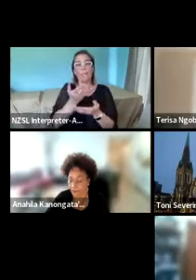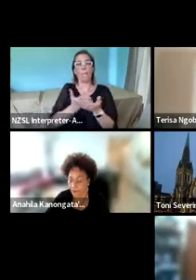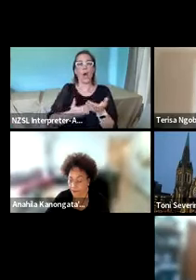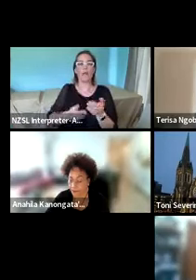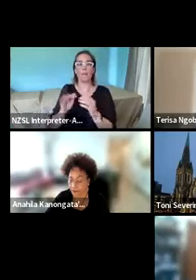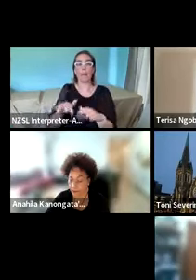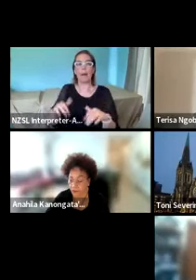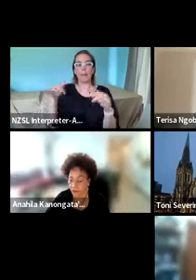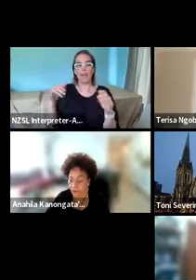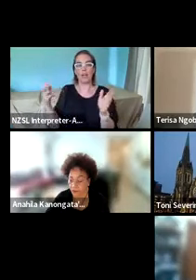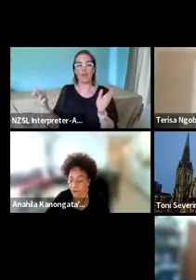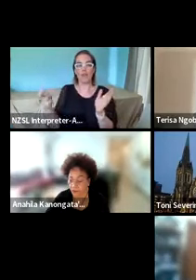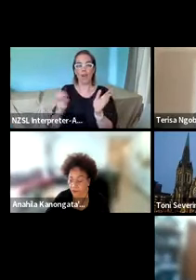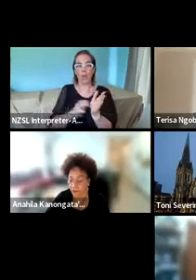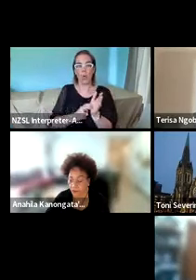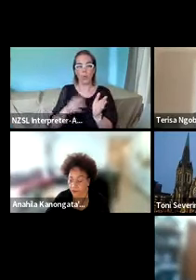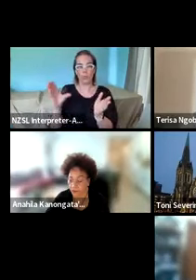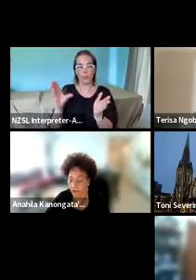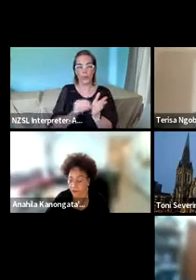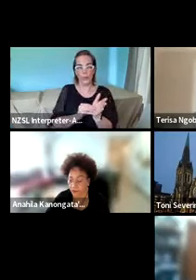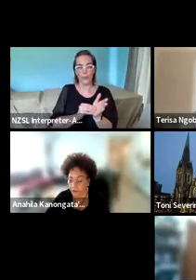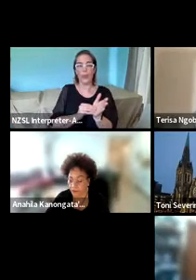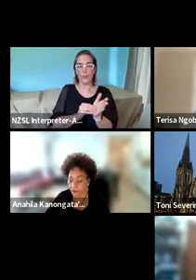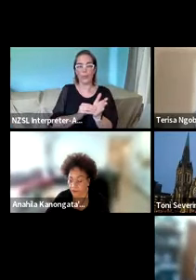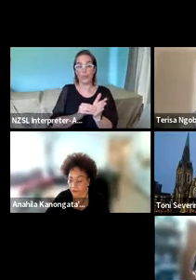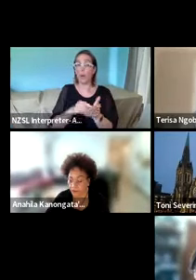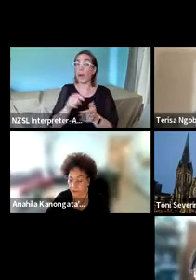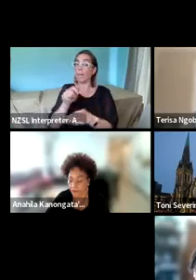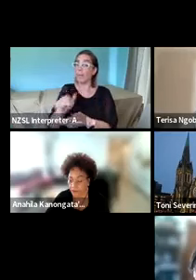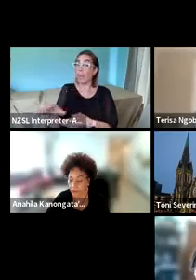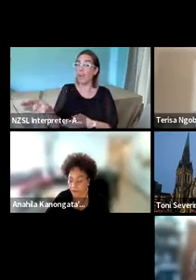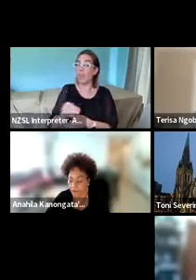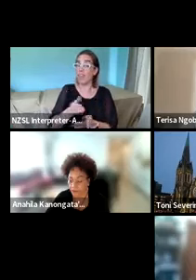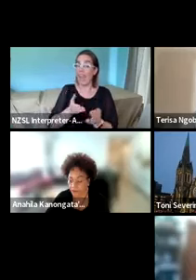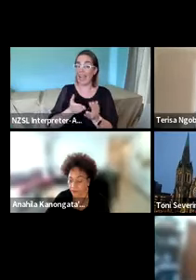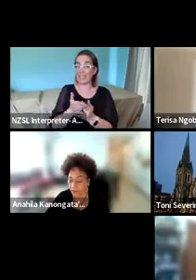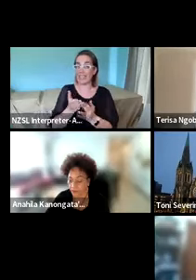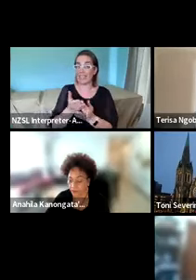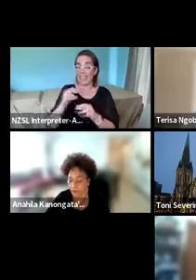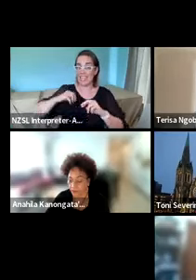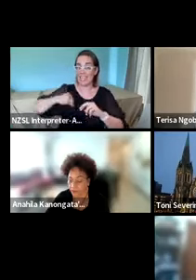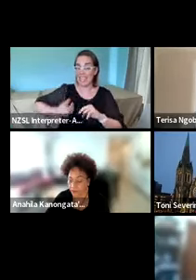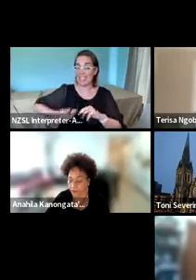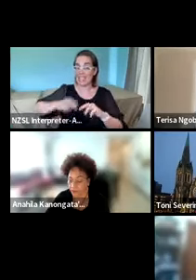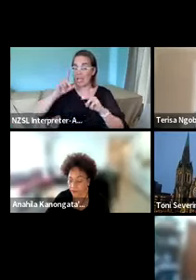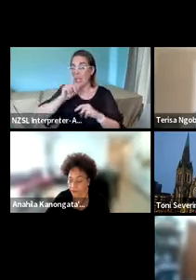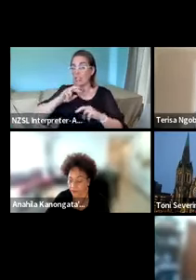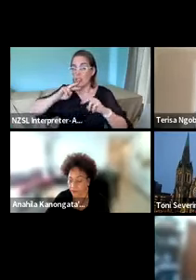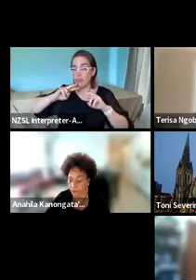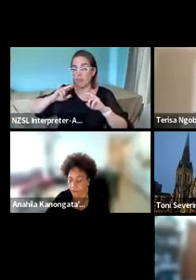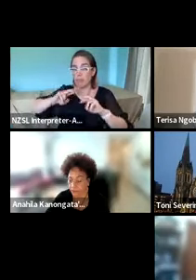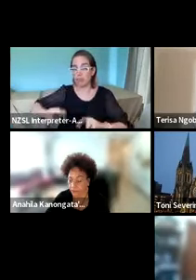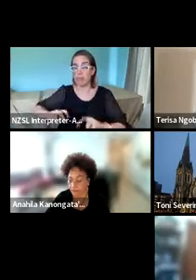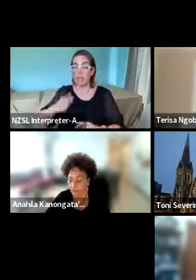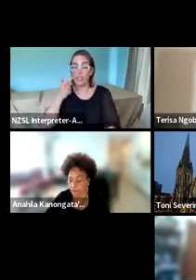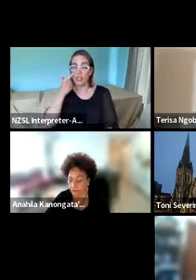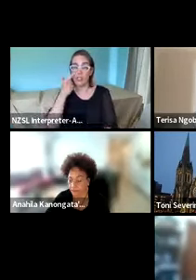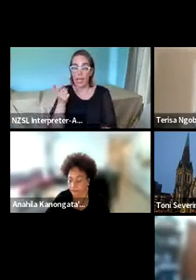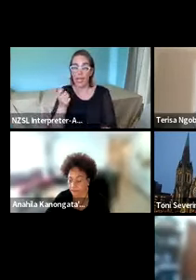in some way, so that people with accessibility needs can drill down and check that their street is safe